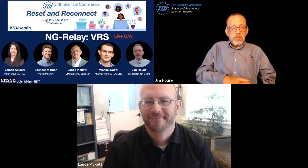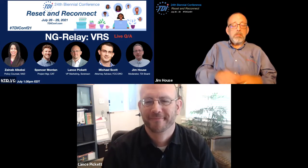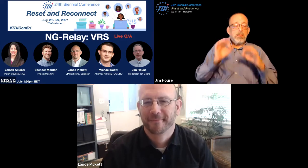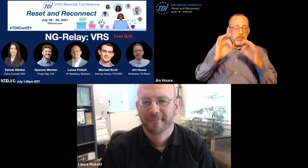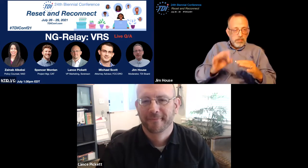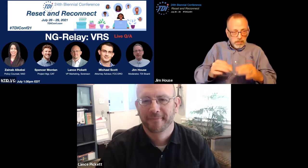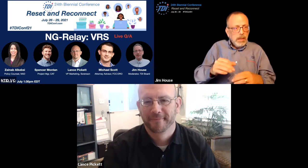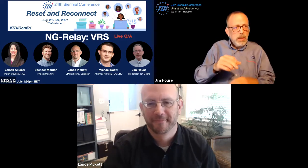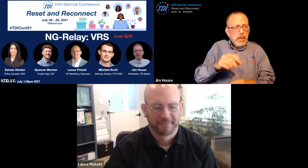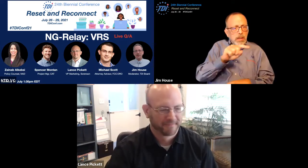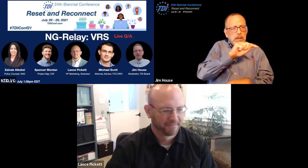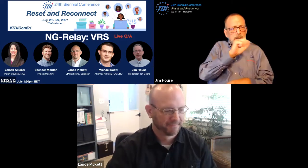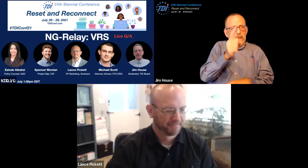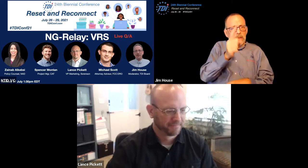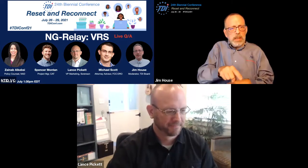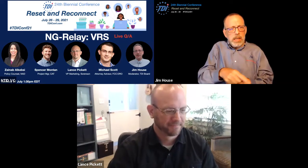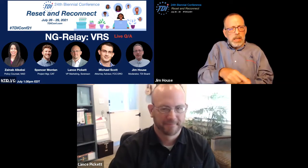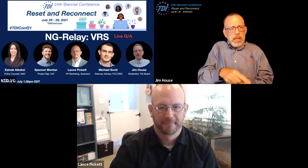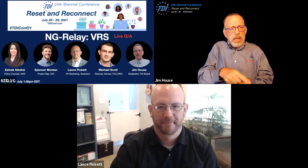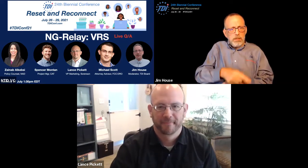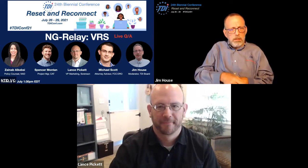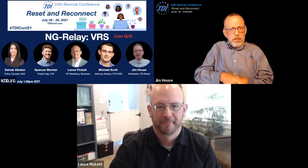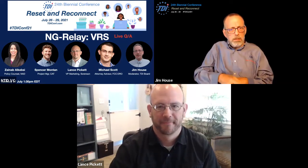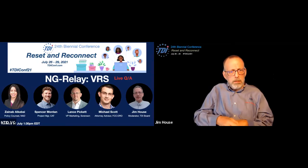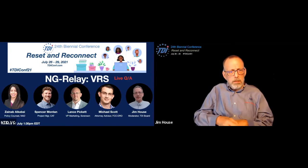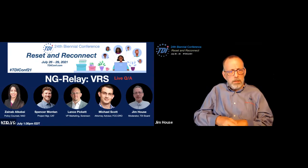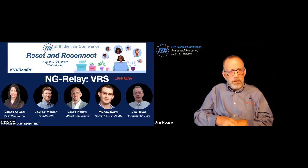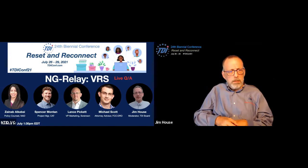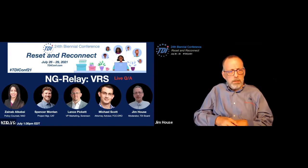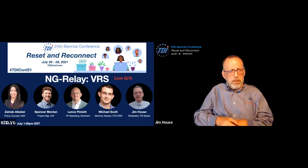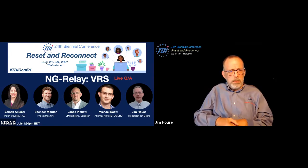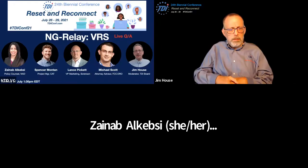Yeah, that's my answer. This is Jim. Thank you. Zainab.